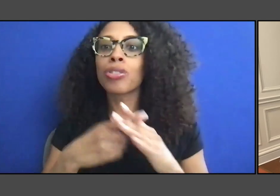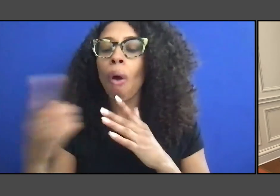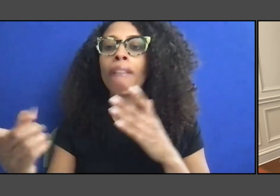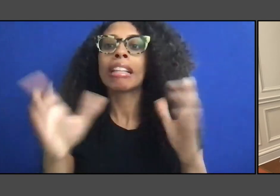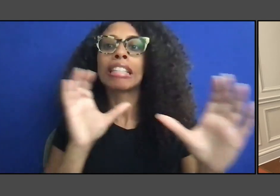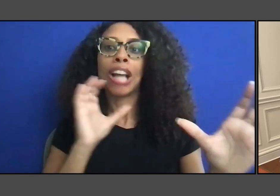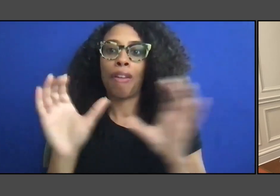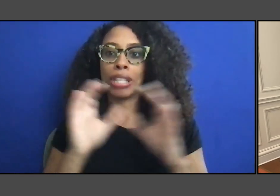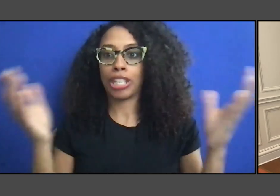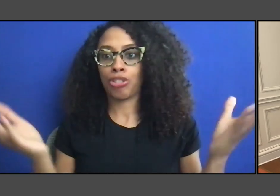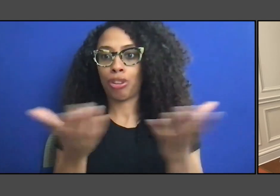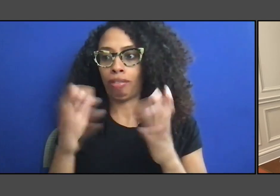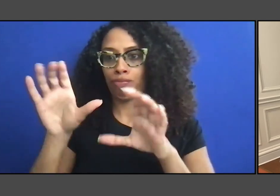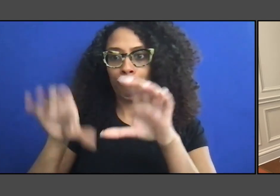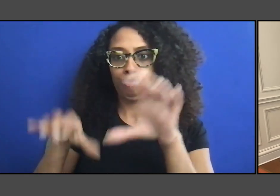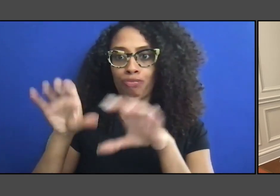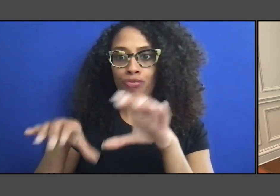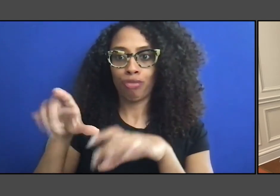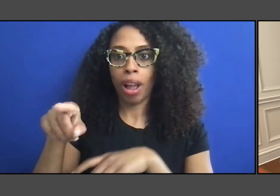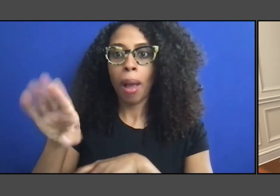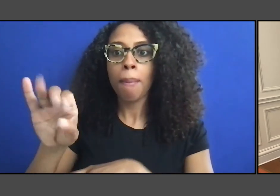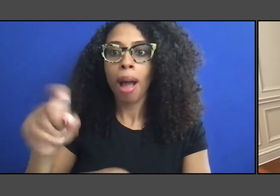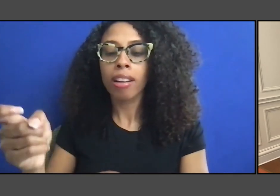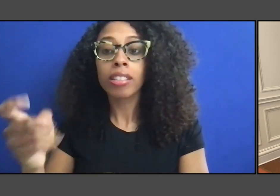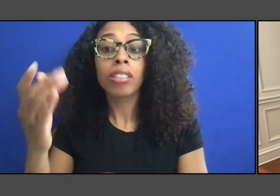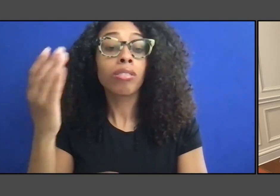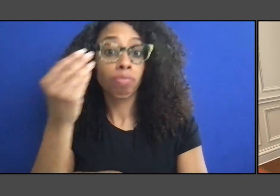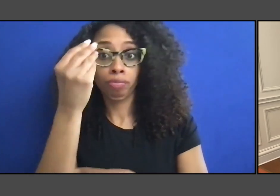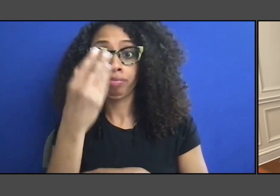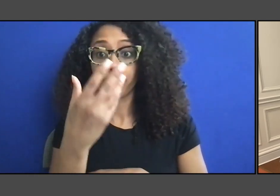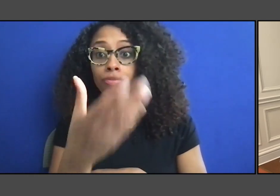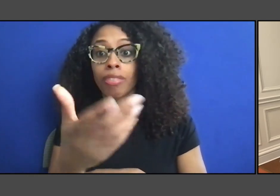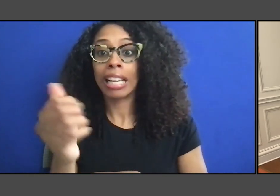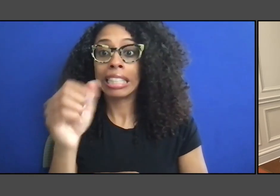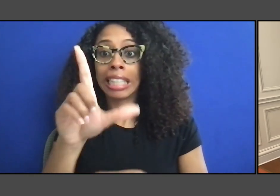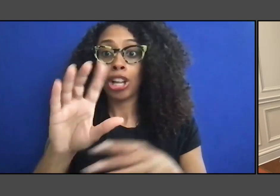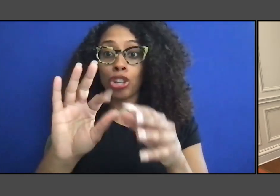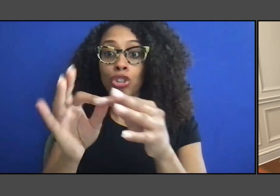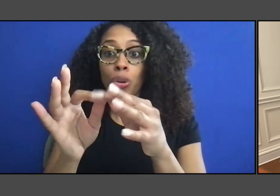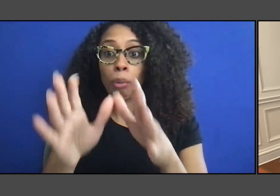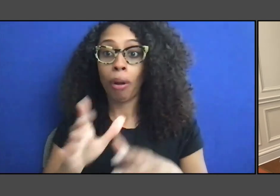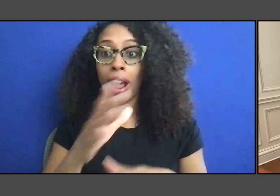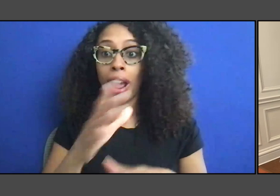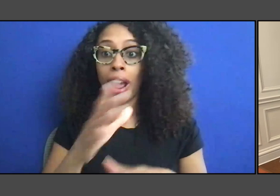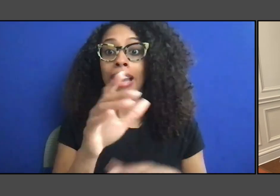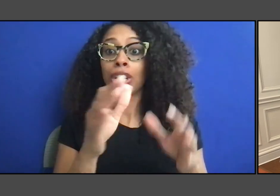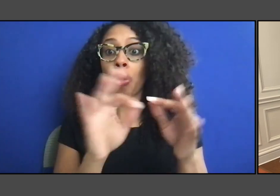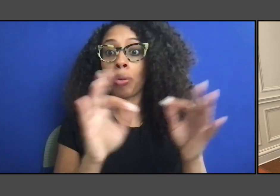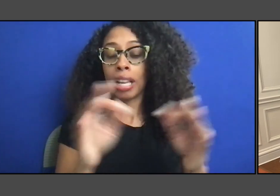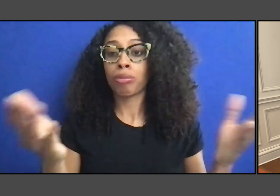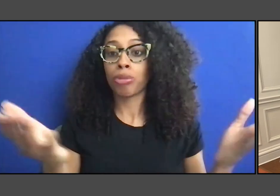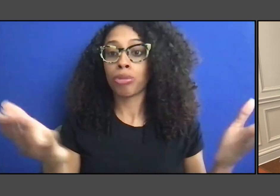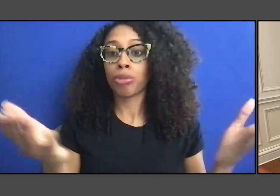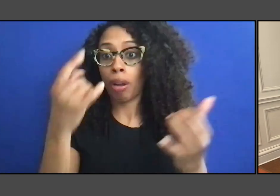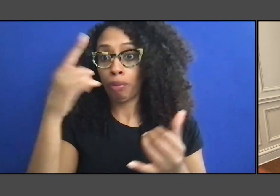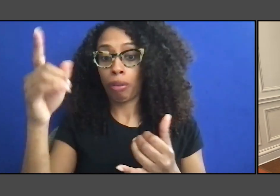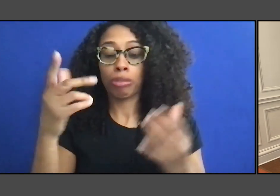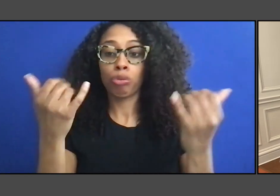note that there is live ASL interpretation and captioning available for today's program. So you can email